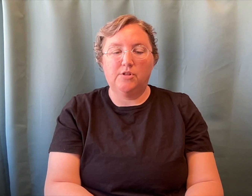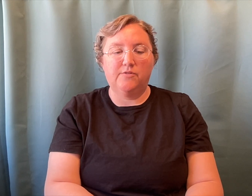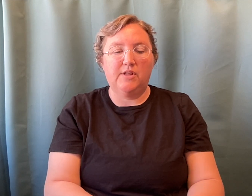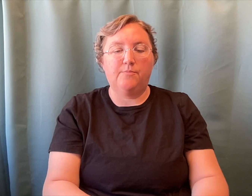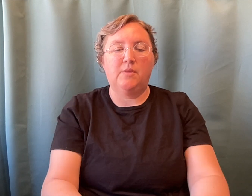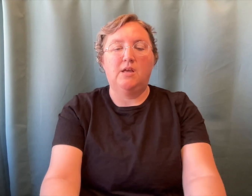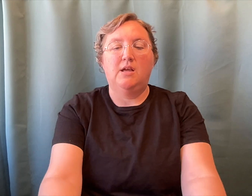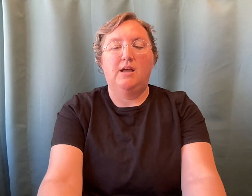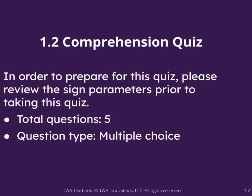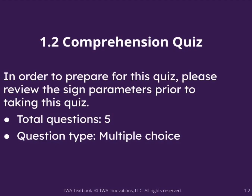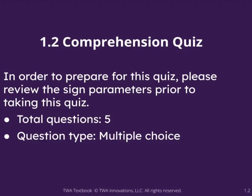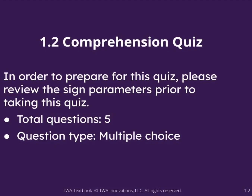for that.